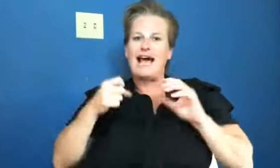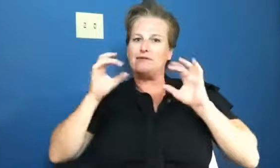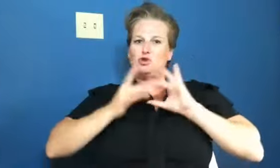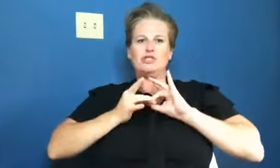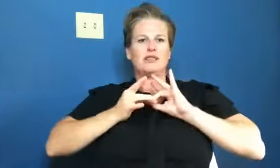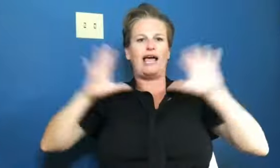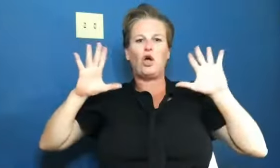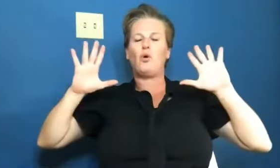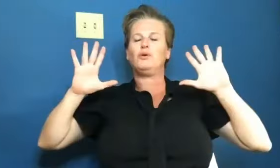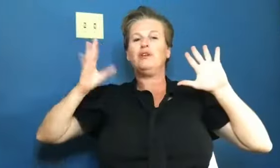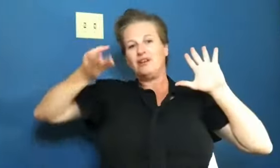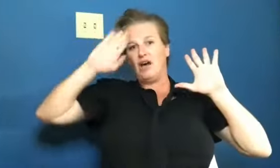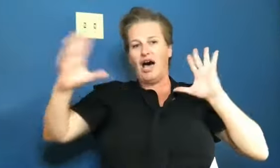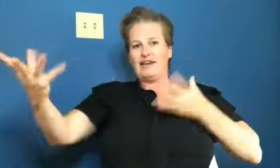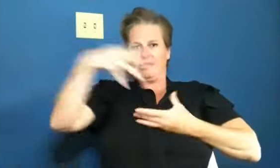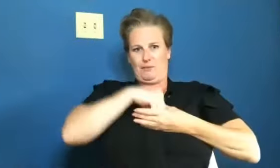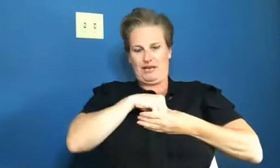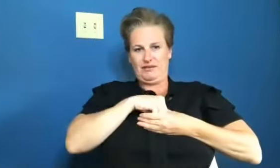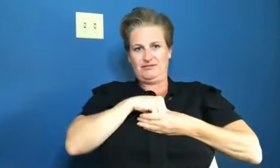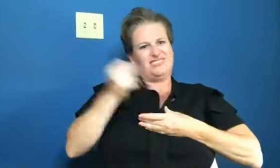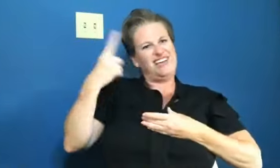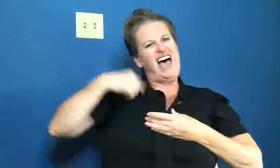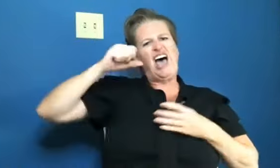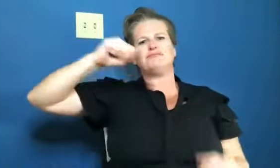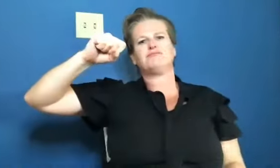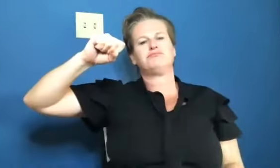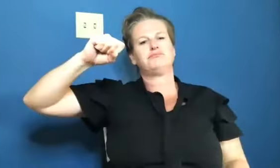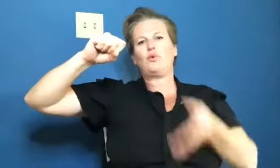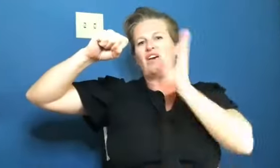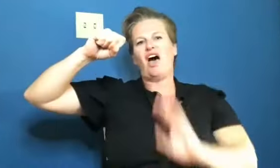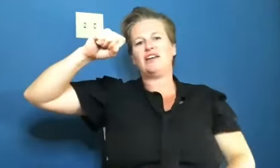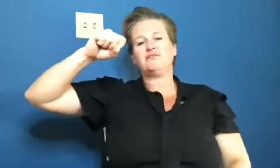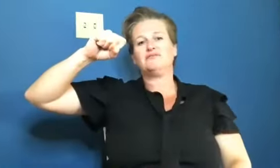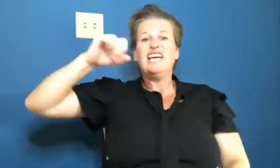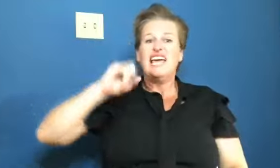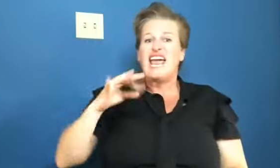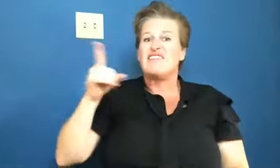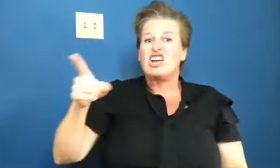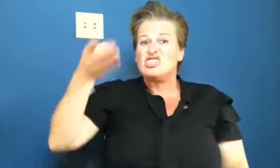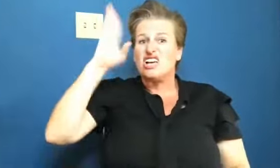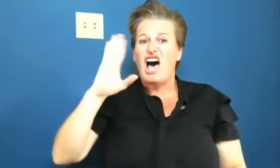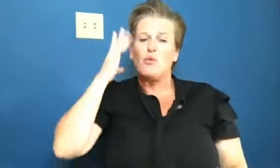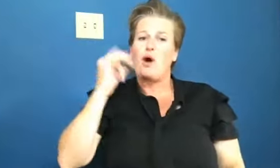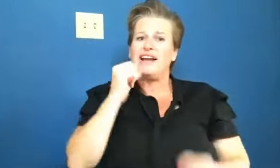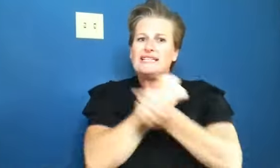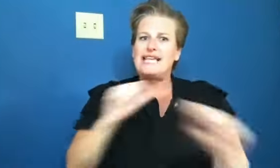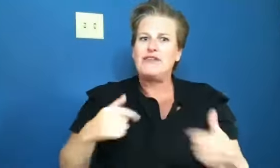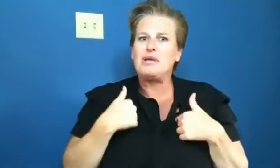had a problem with God. I had a prejudice of God. And you know what that was? If there was a God, why wasn't I worth saving? And so she turned me into